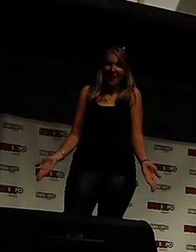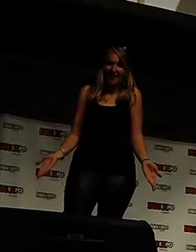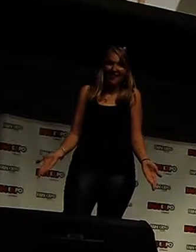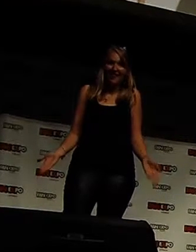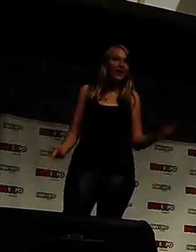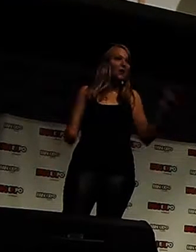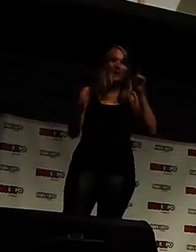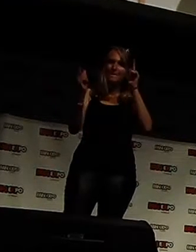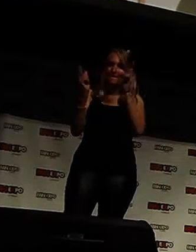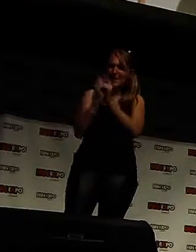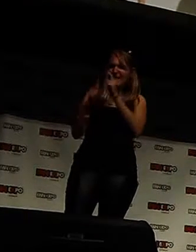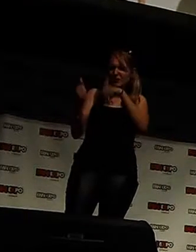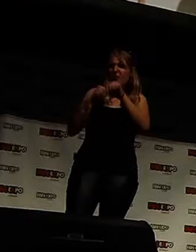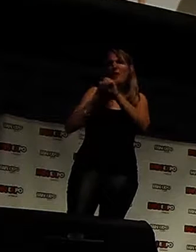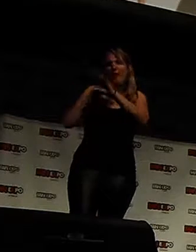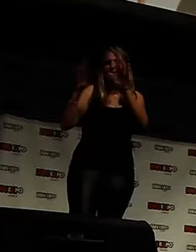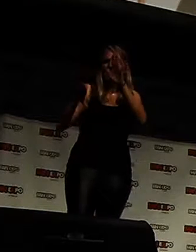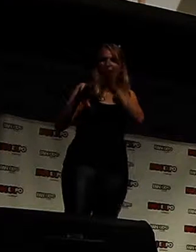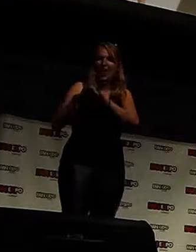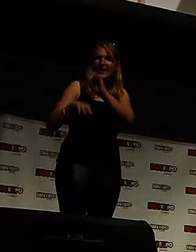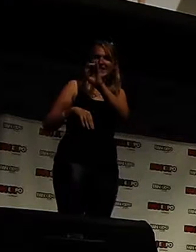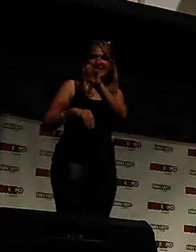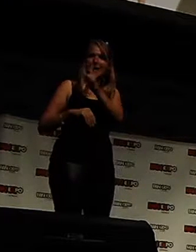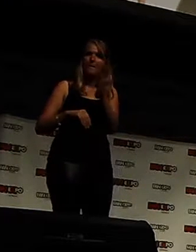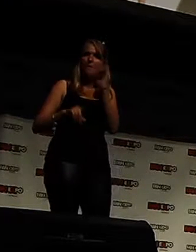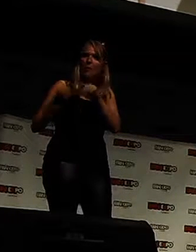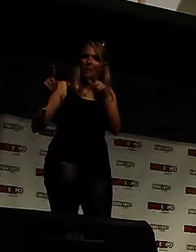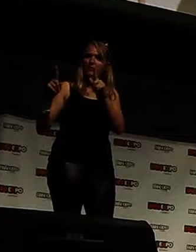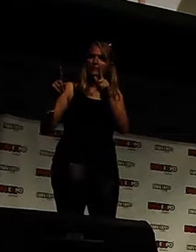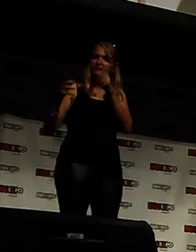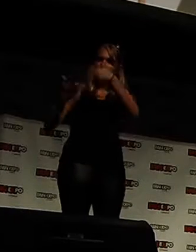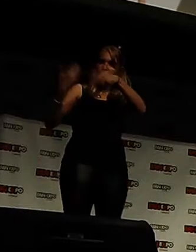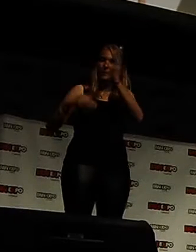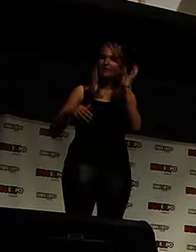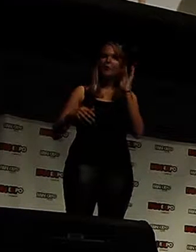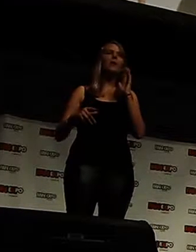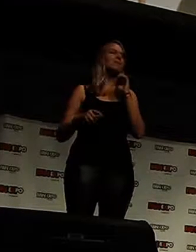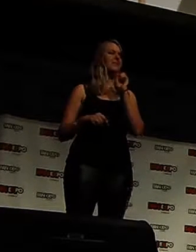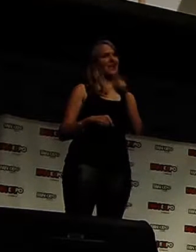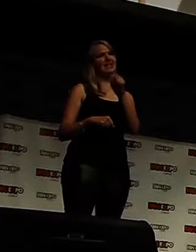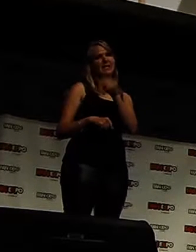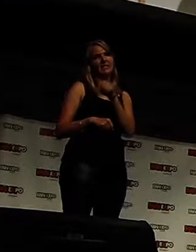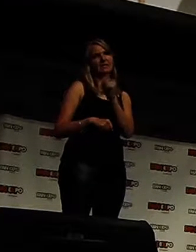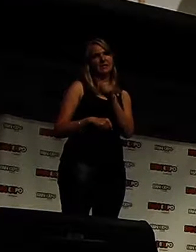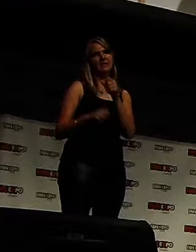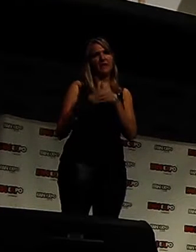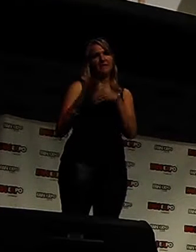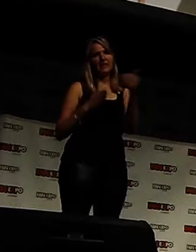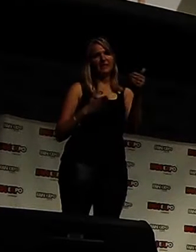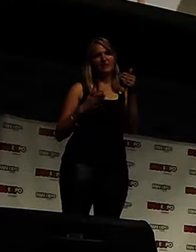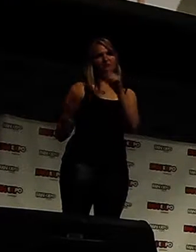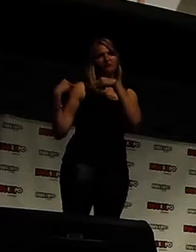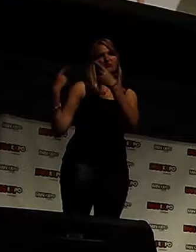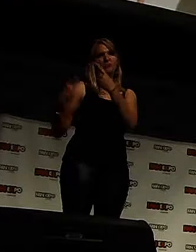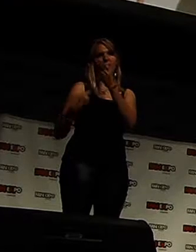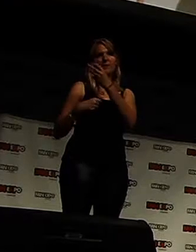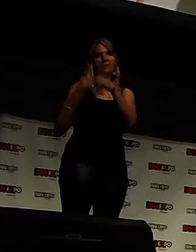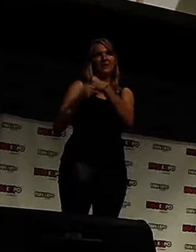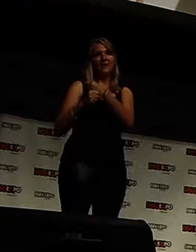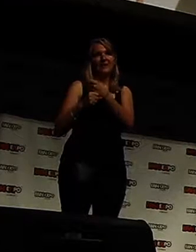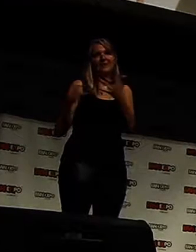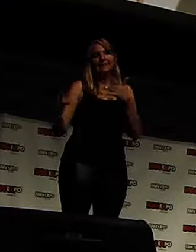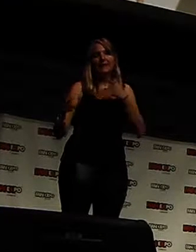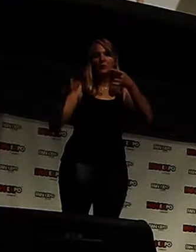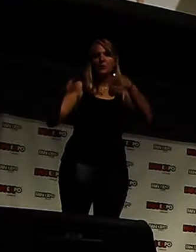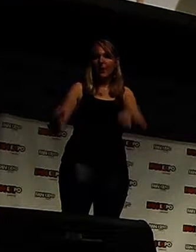Had you met each other, obviously, on set before, but extensively before? We've seen quite a bit of each other over the years. It tends to